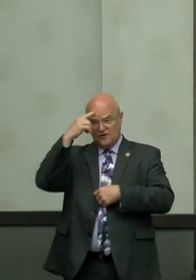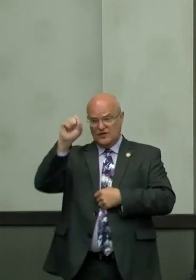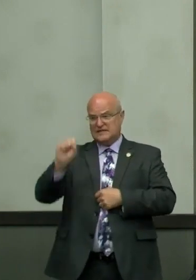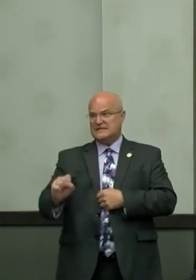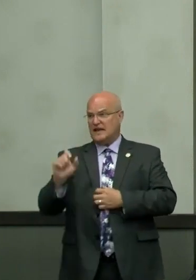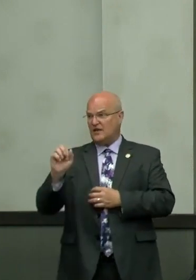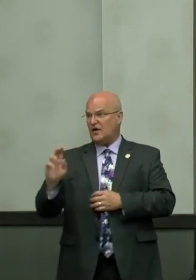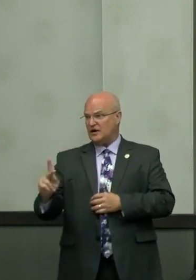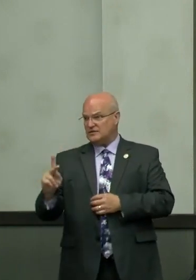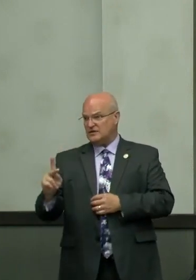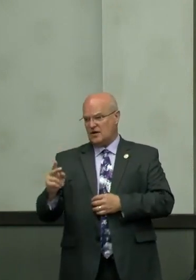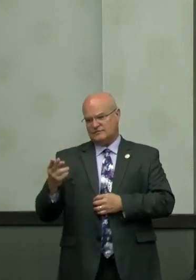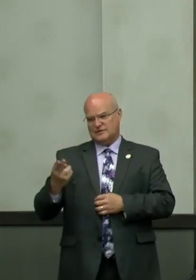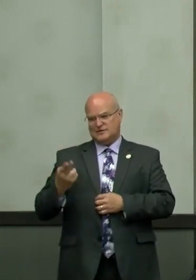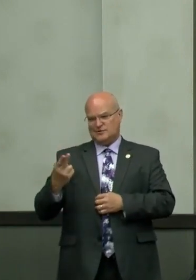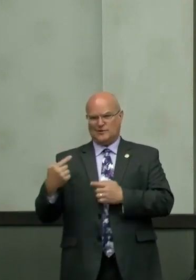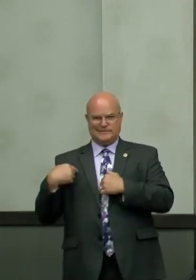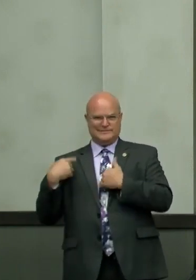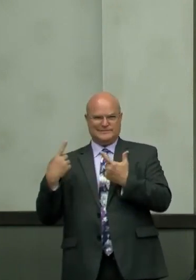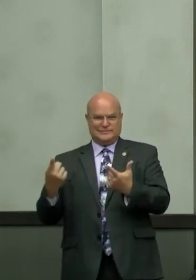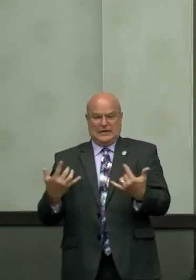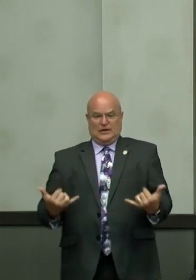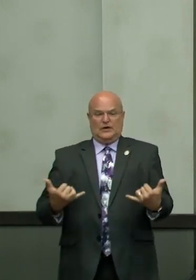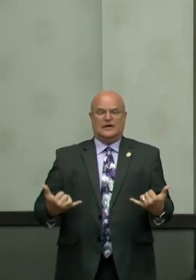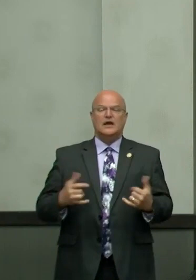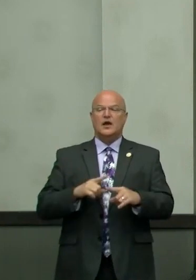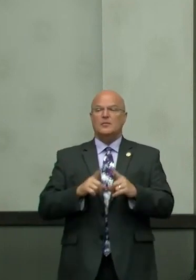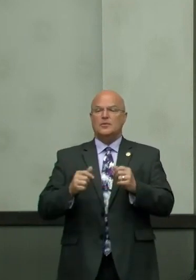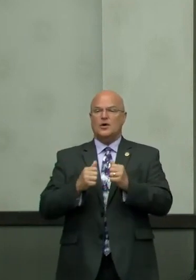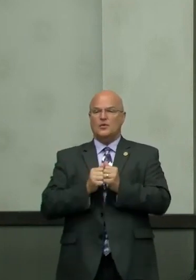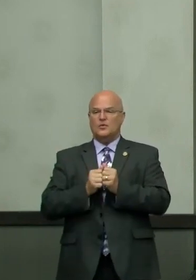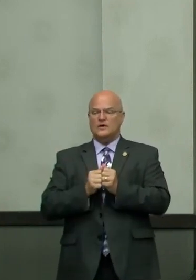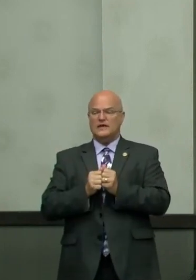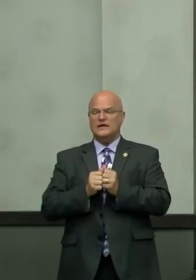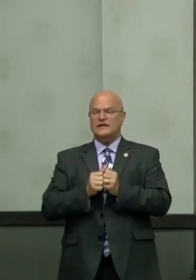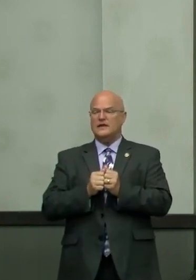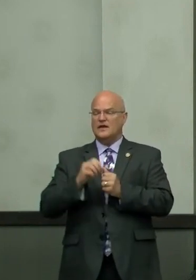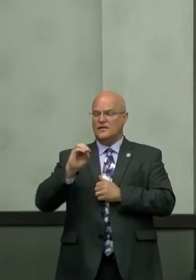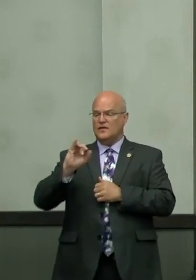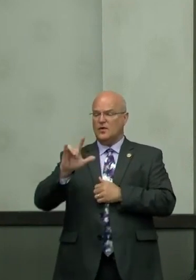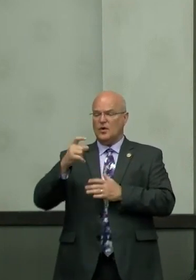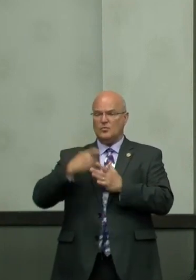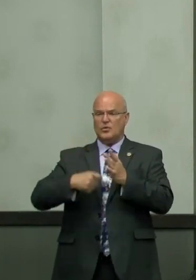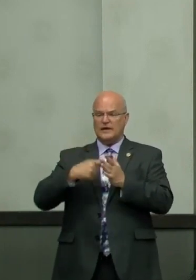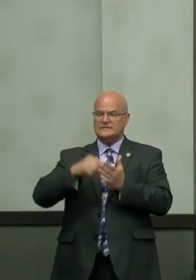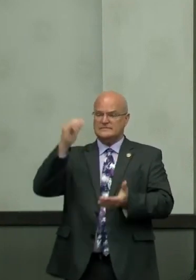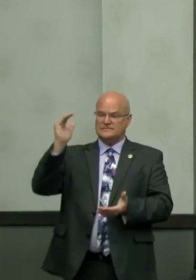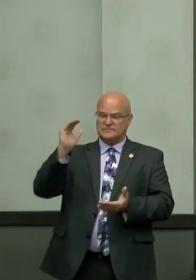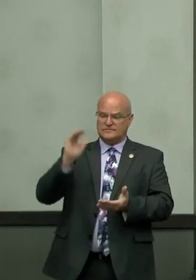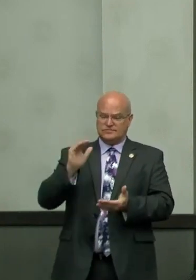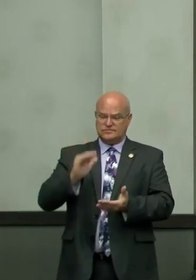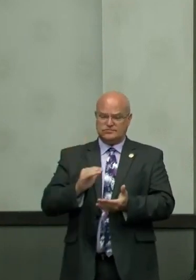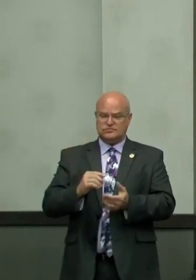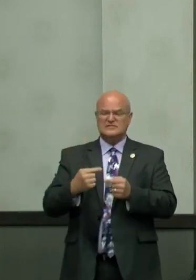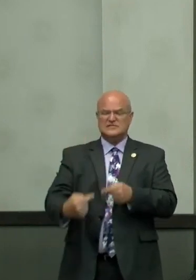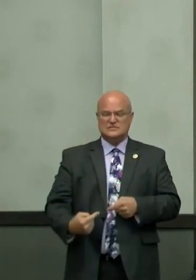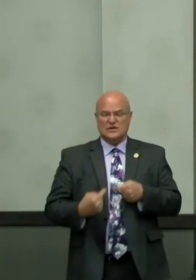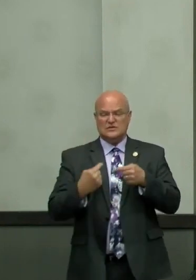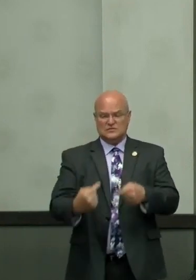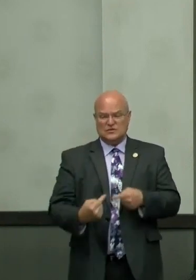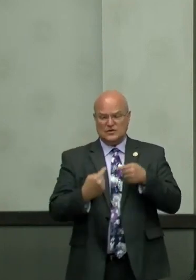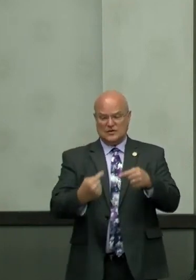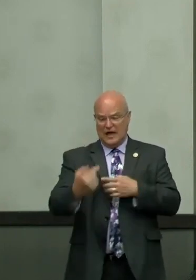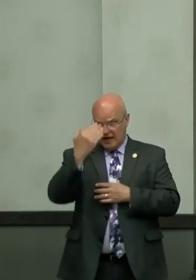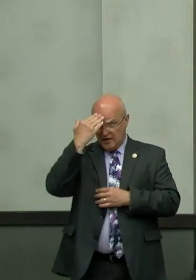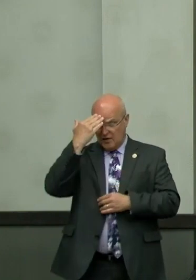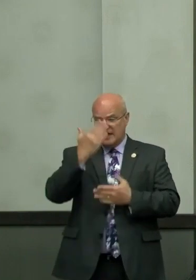South Arkansas historically and currently, but with the falling oil prices, they've struggled. And